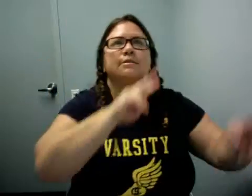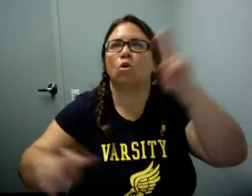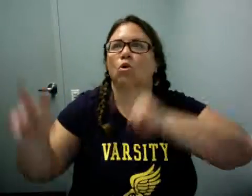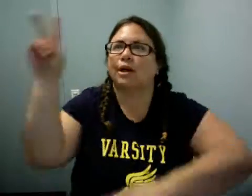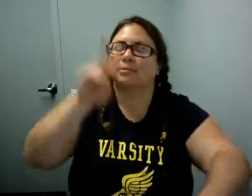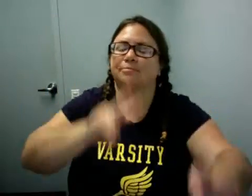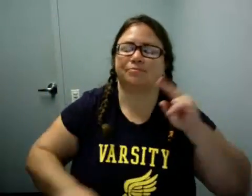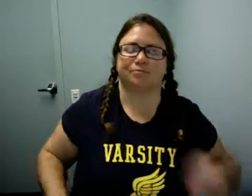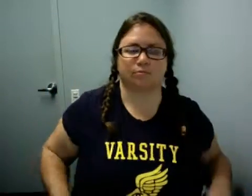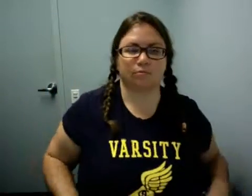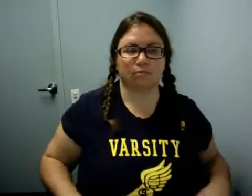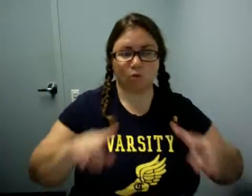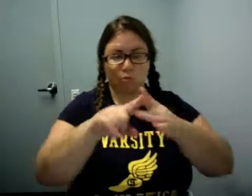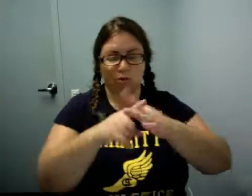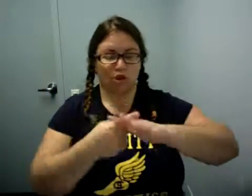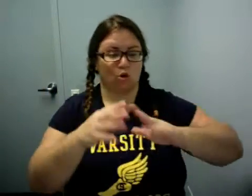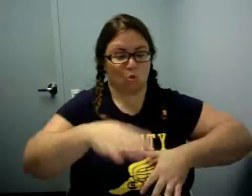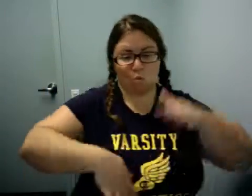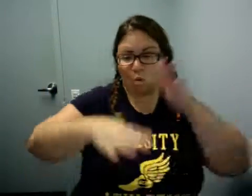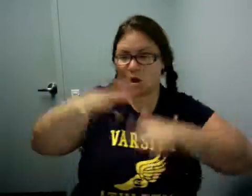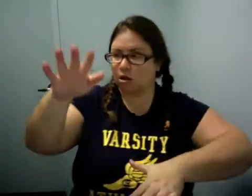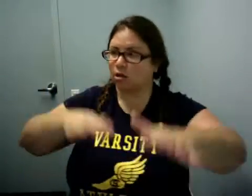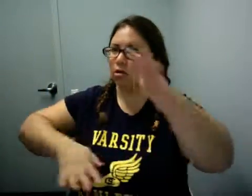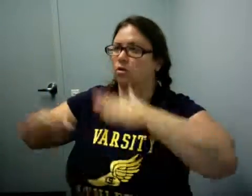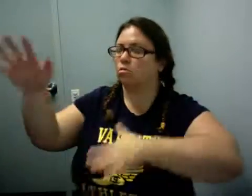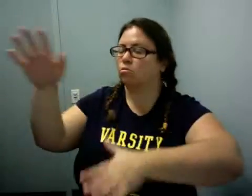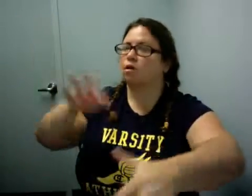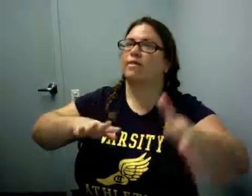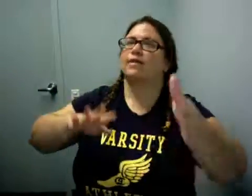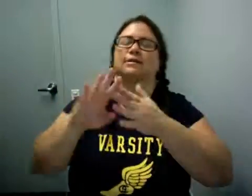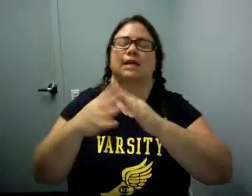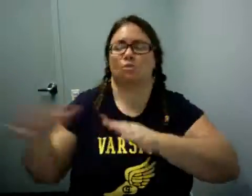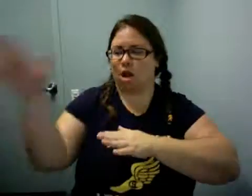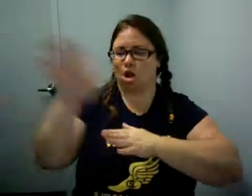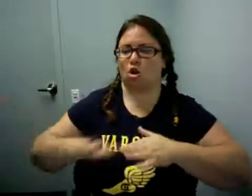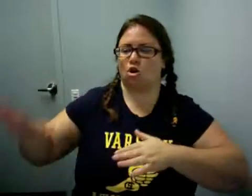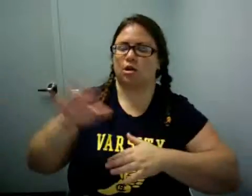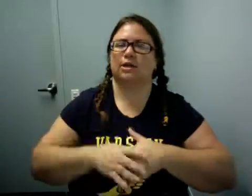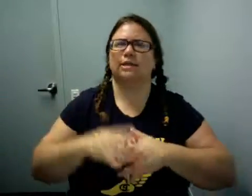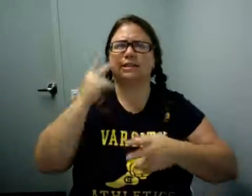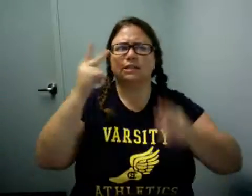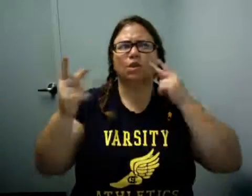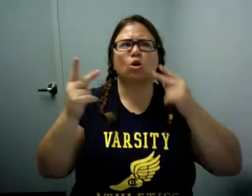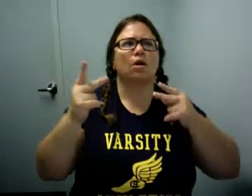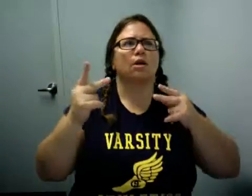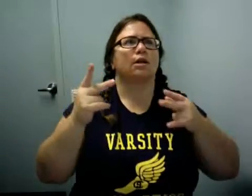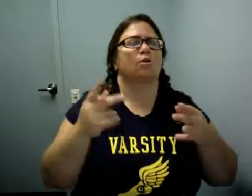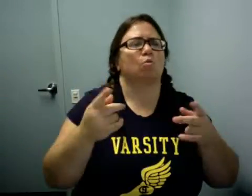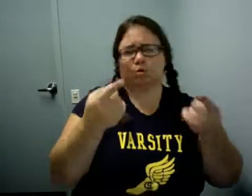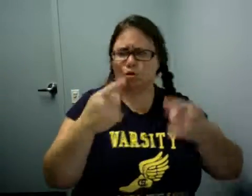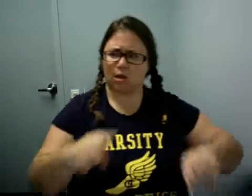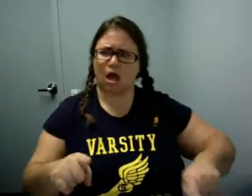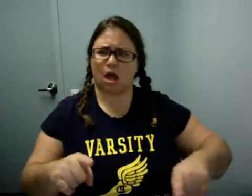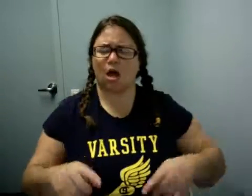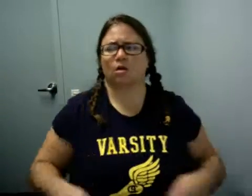So we started walking around the Niagara Falls town area, seeing what they have to offer there, and like I said, everything's pretty much shut down. Like it looks